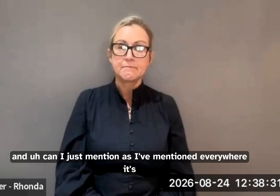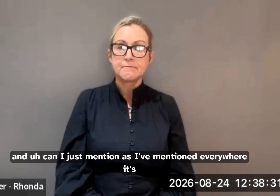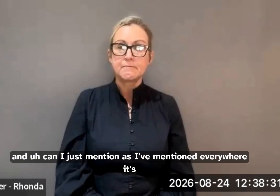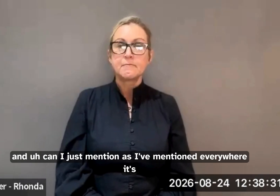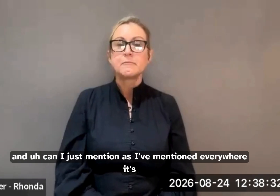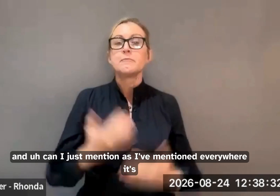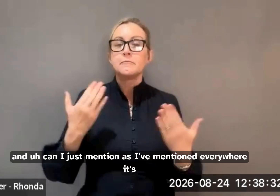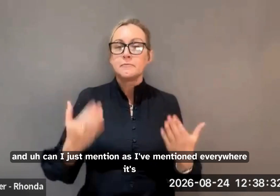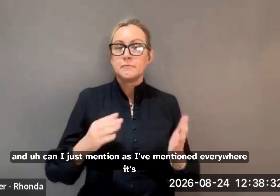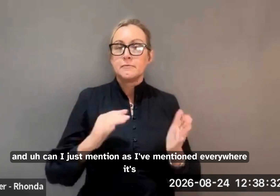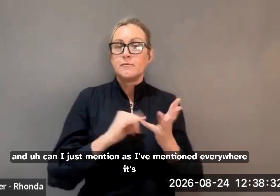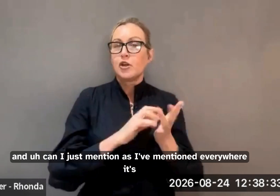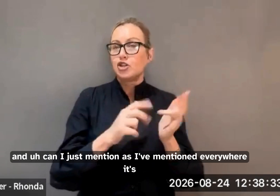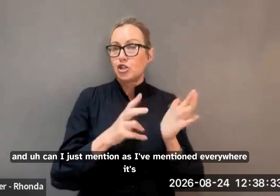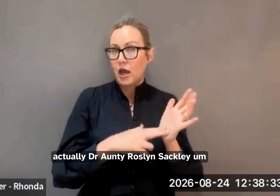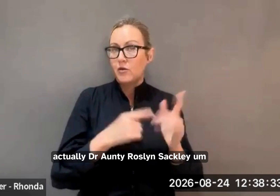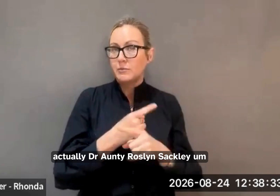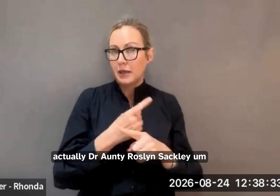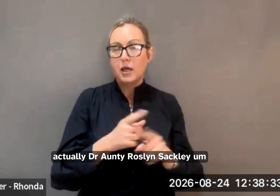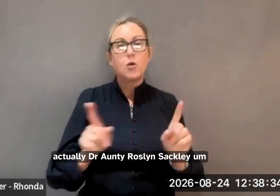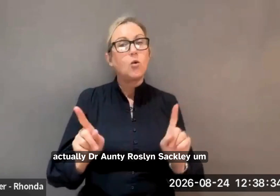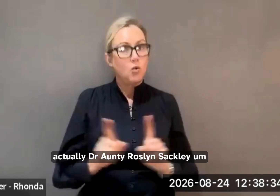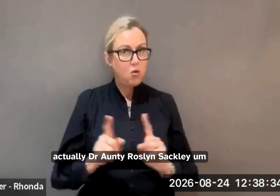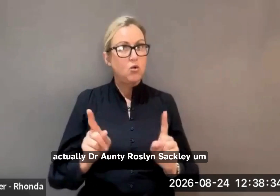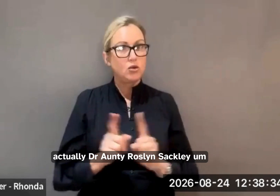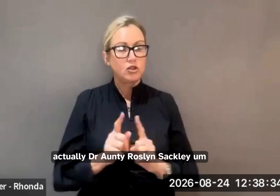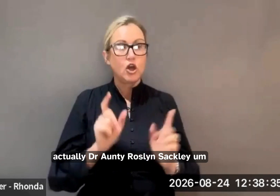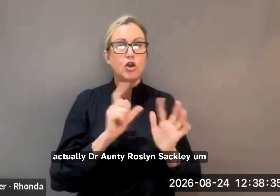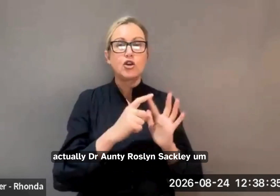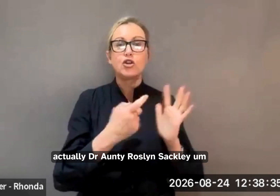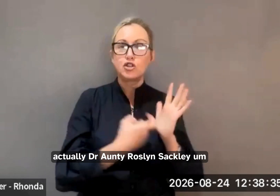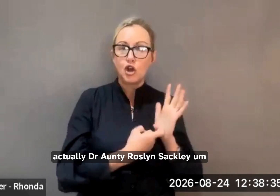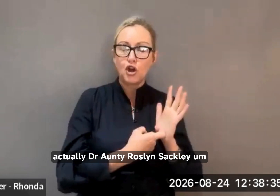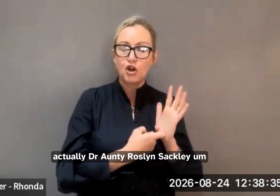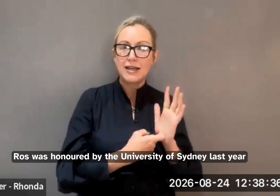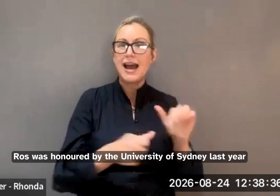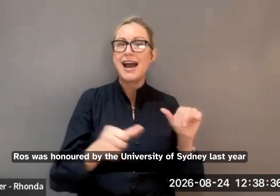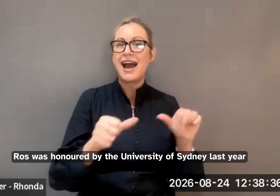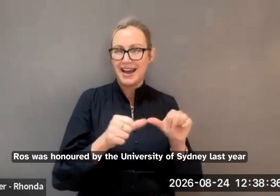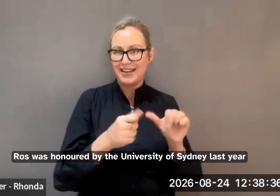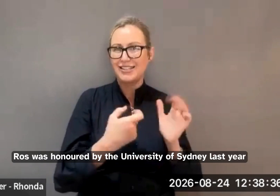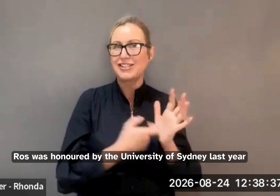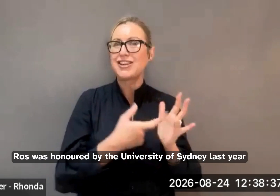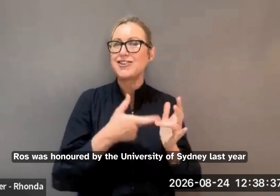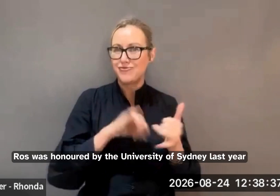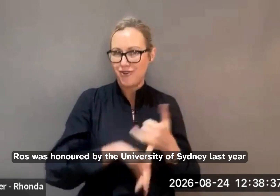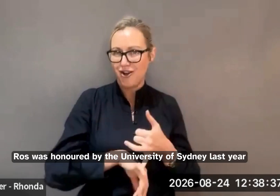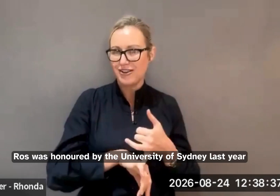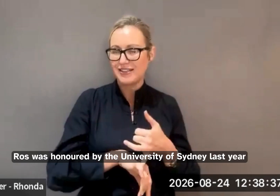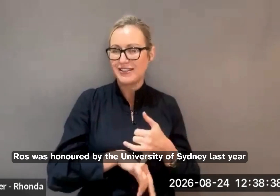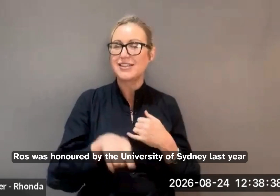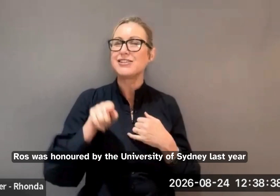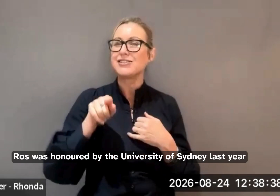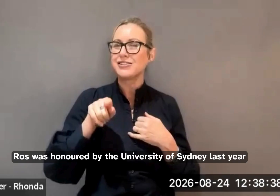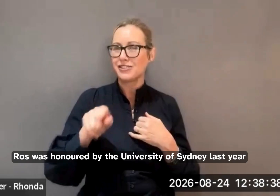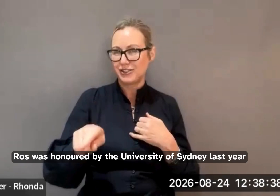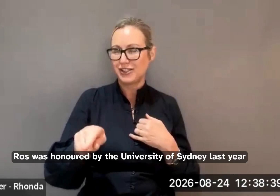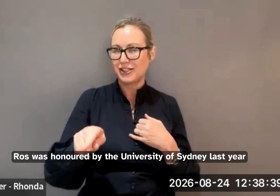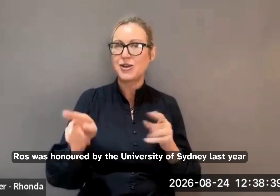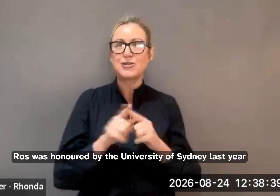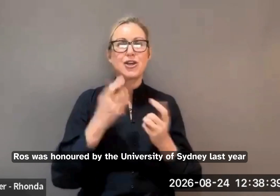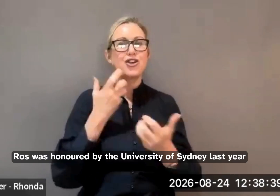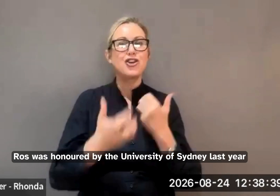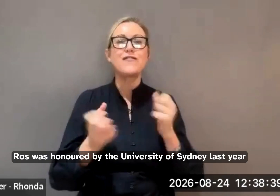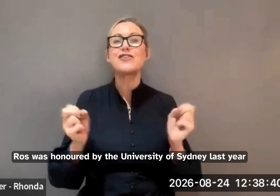I just mention, as I've mentioned everywhere, it's actually Dr. Auntie Rosalind Sackley. Ros was honoured by the University